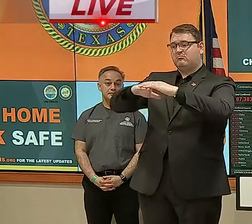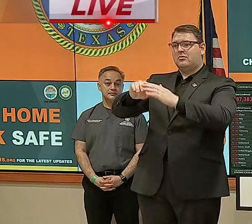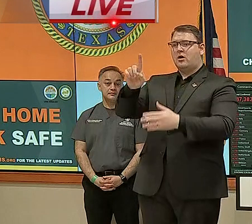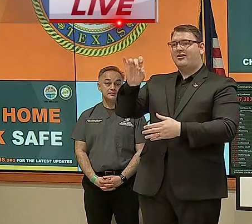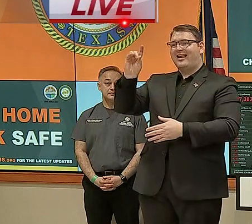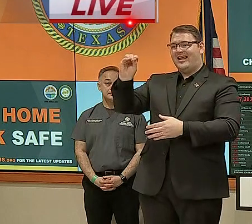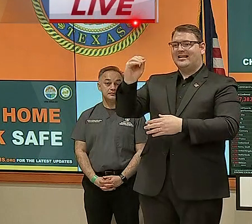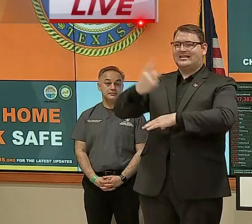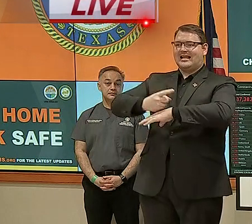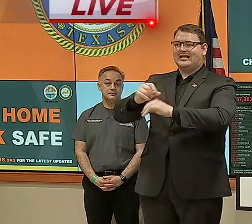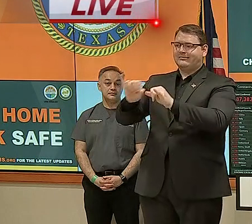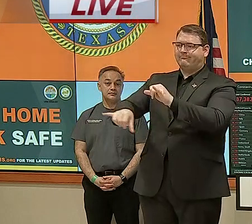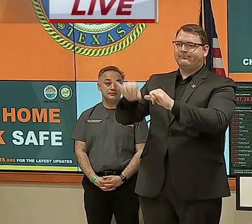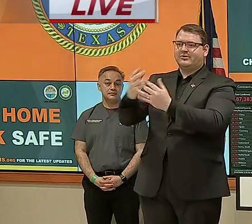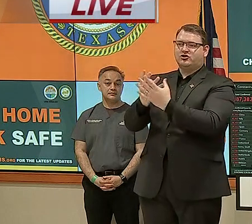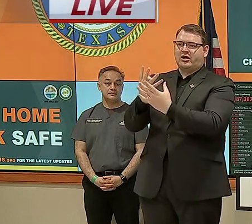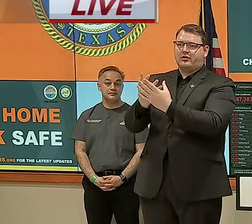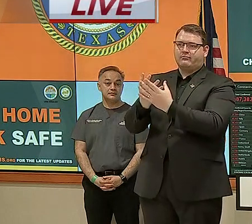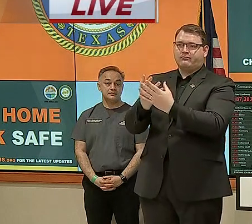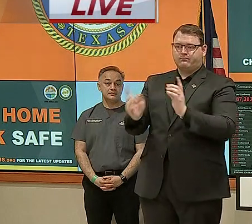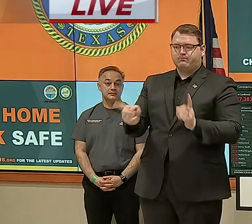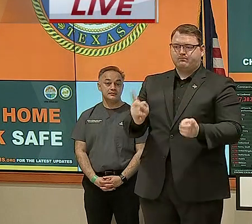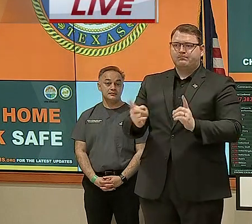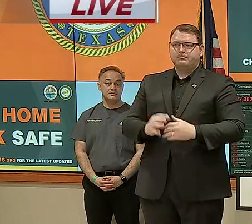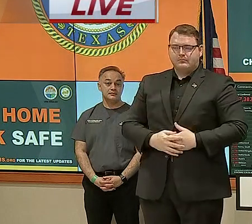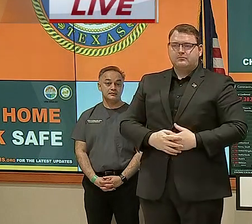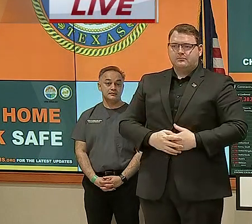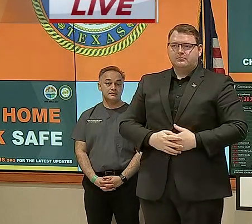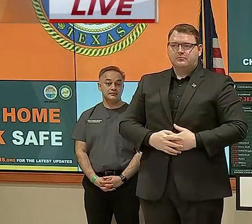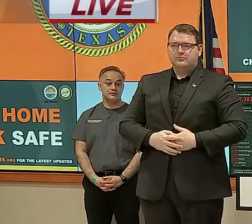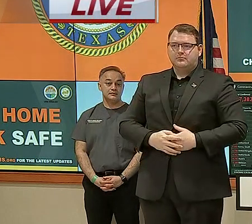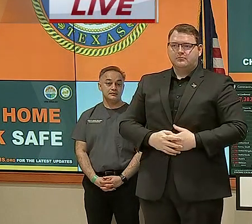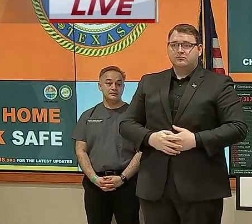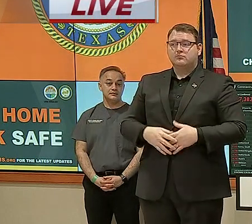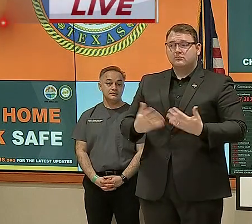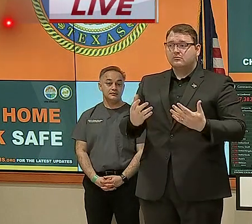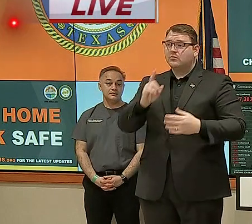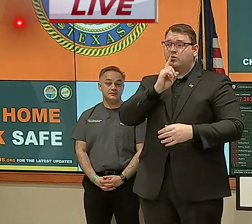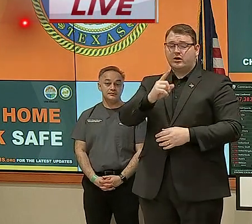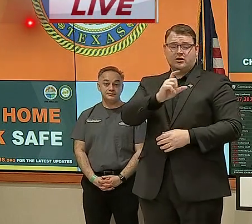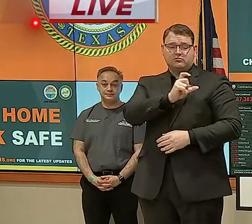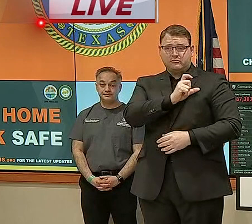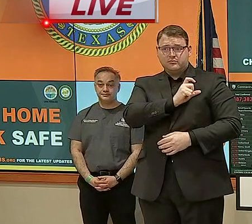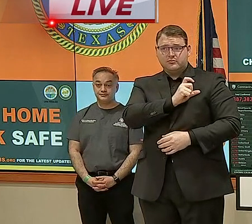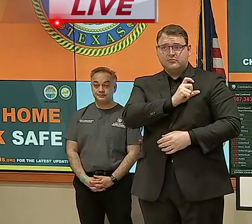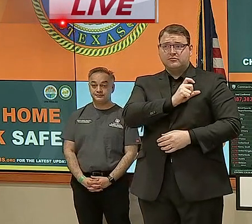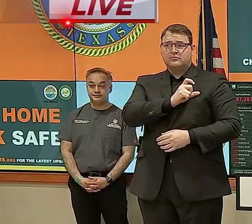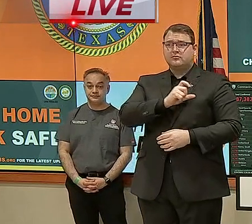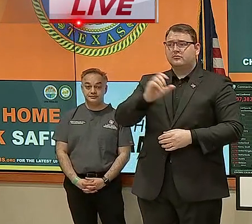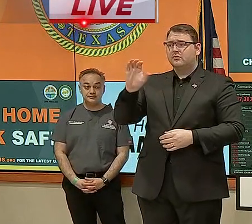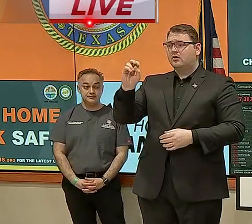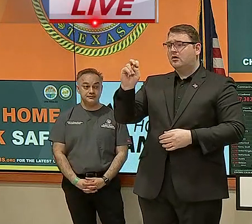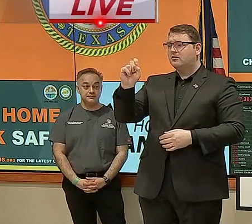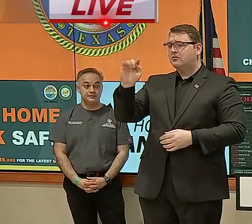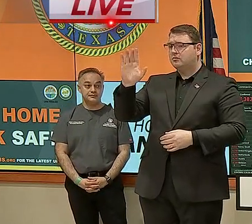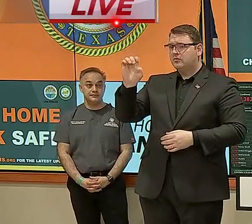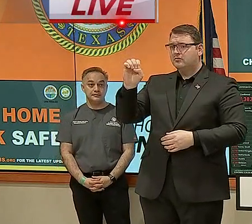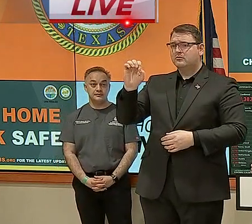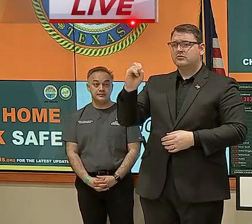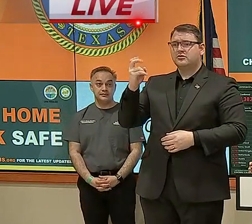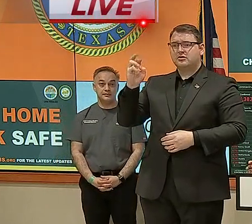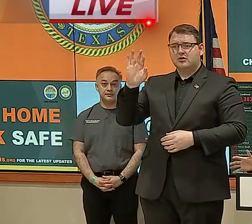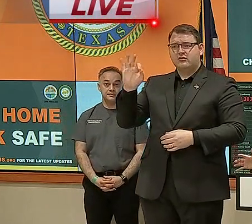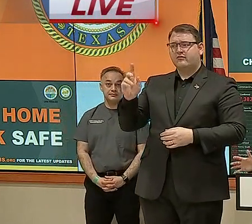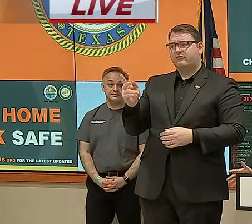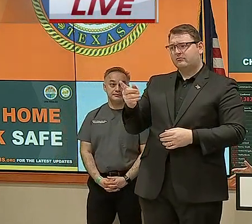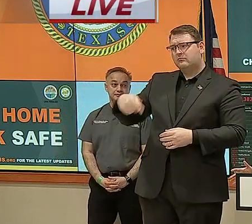enforcement, our police departments, our constables, our sheriff, to use their discretion on this. And so, you know, we